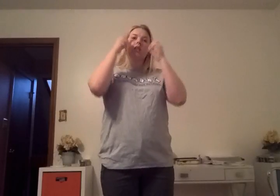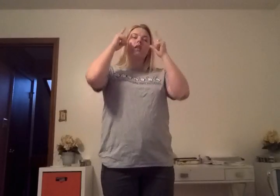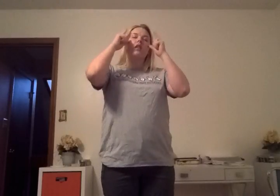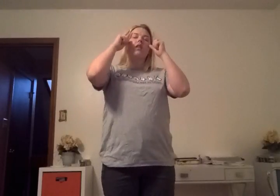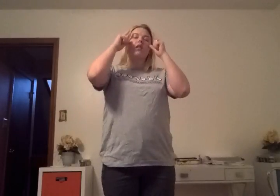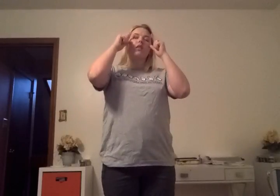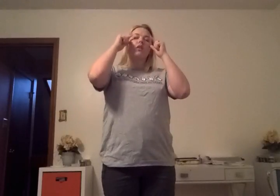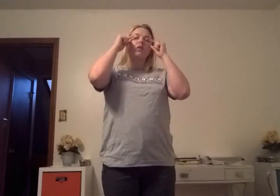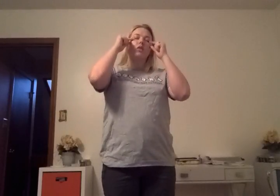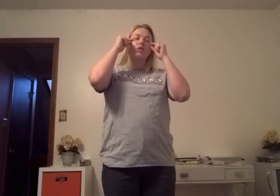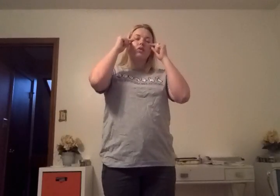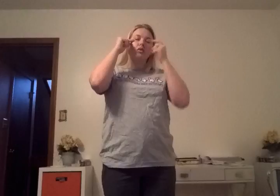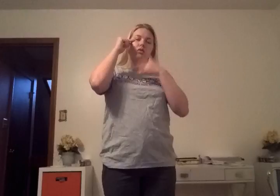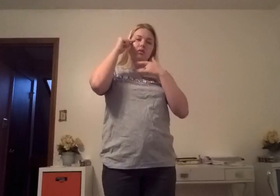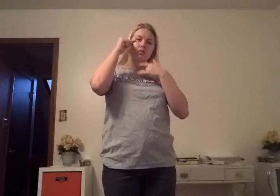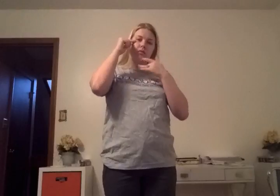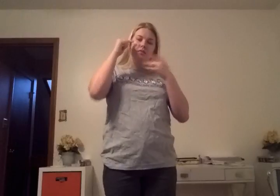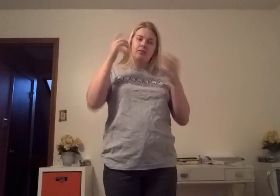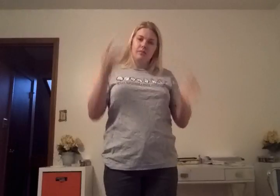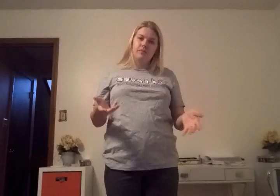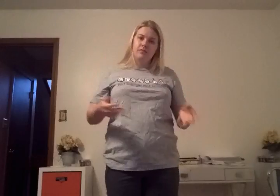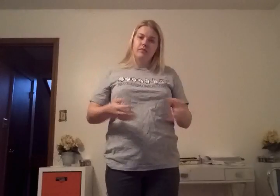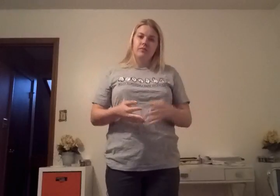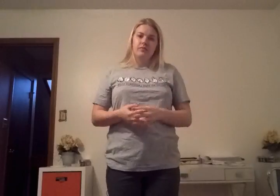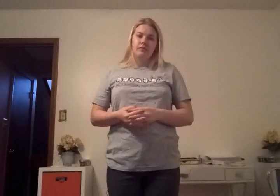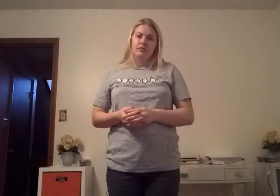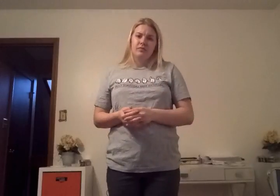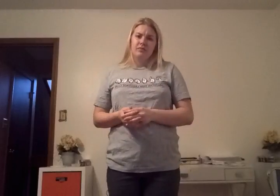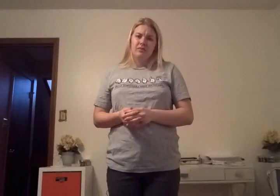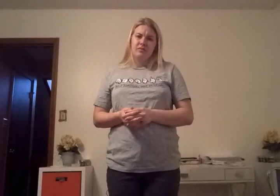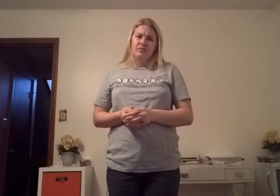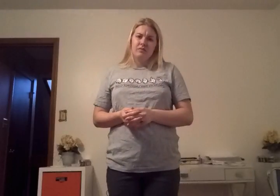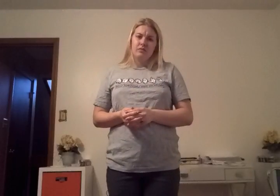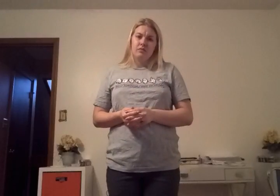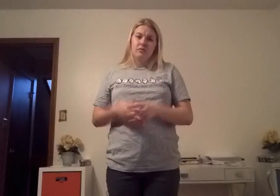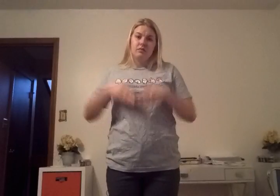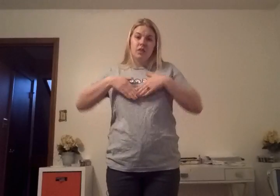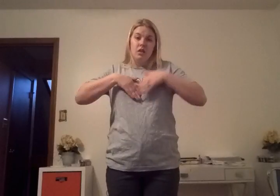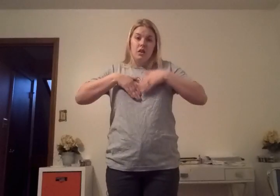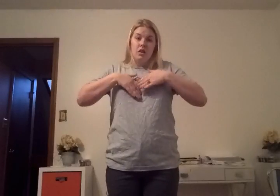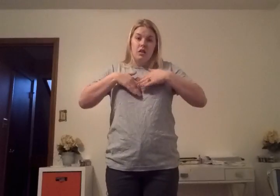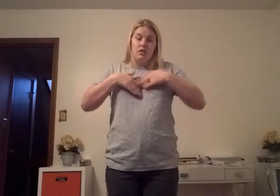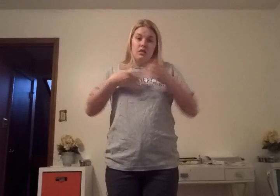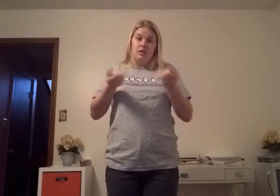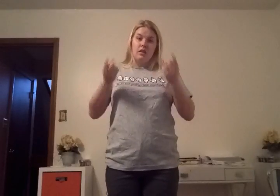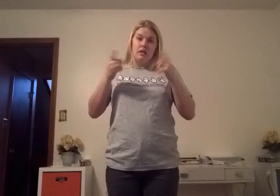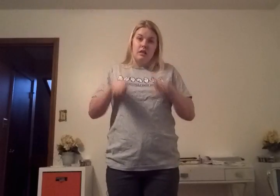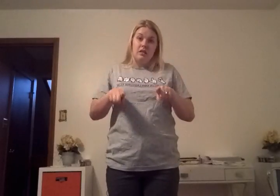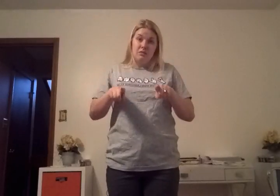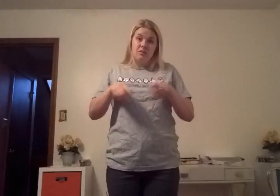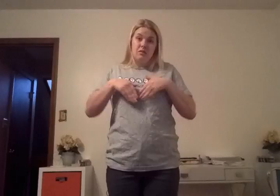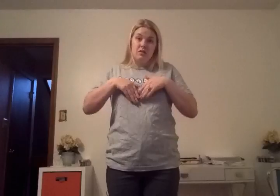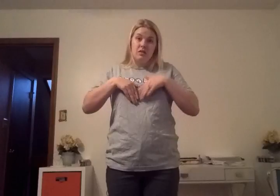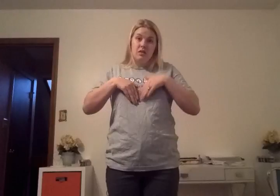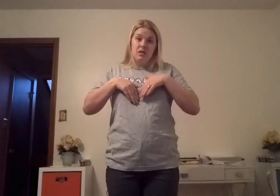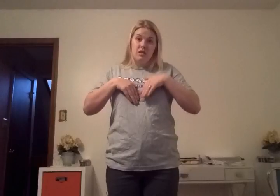in the middle of that process, I started hyperventilating, and there was so much pain there. Doctors